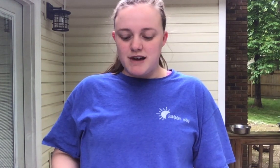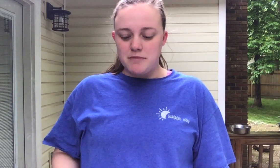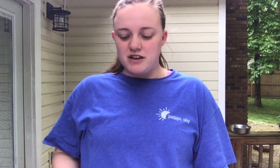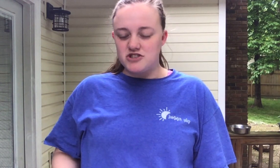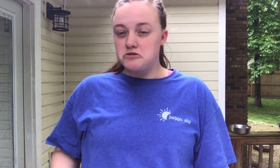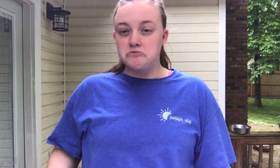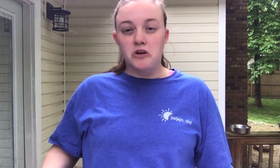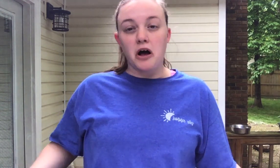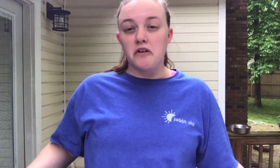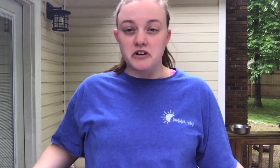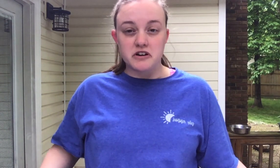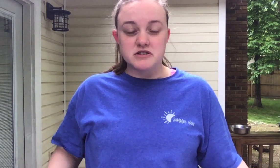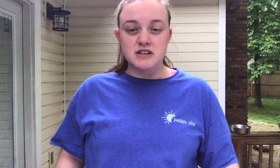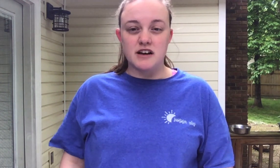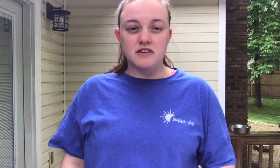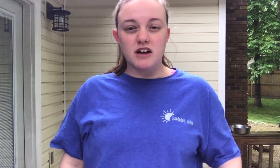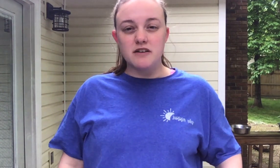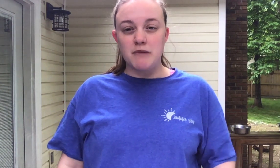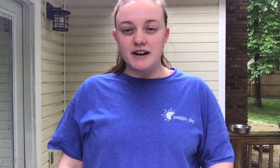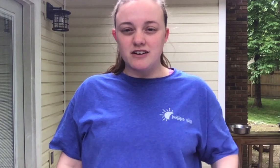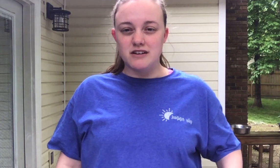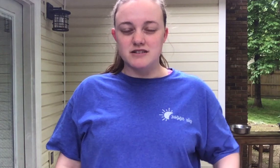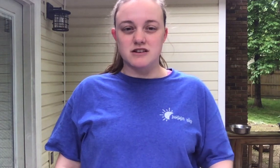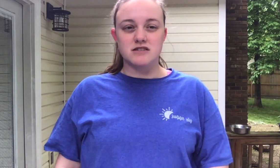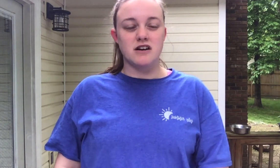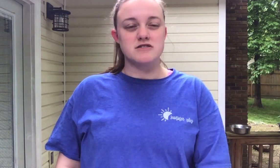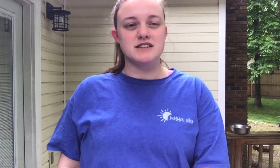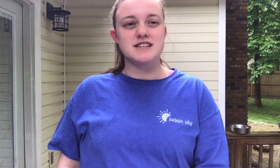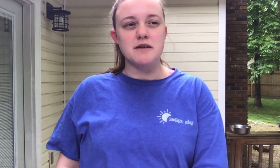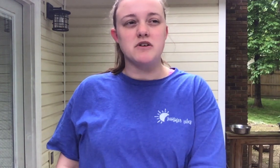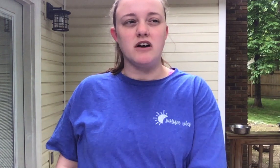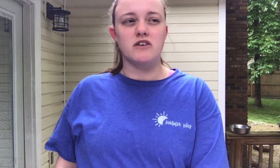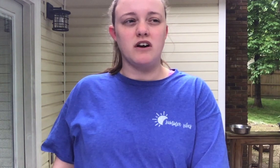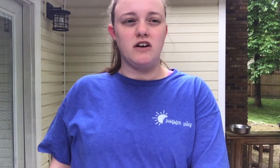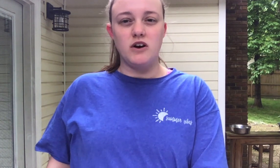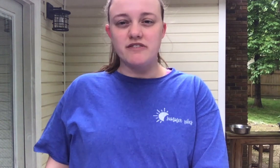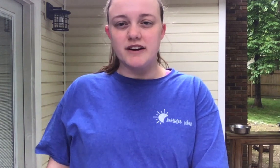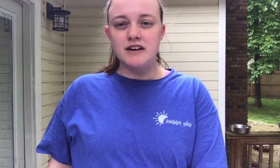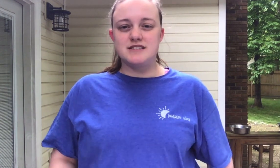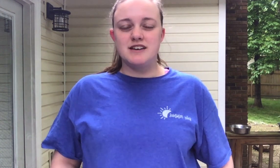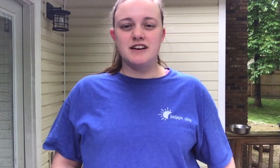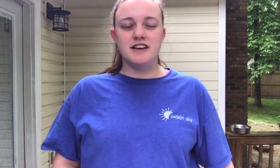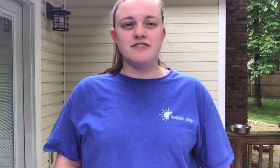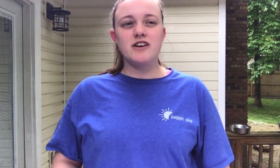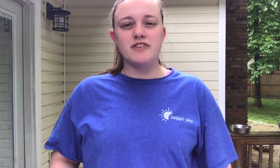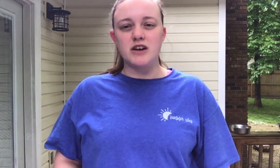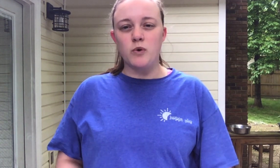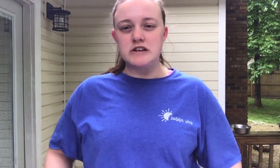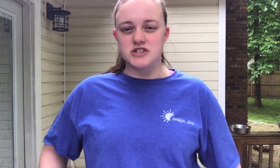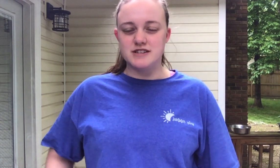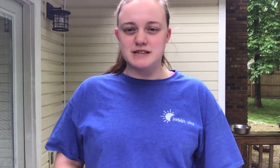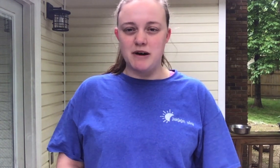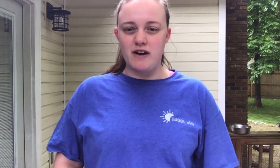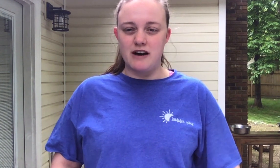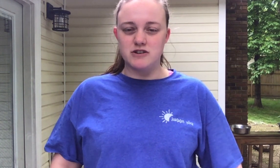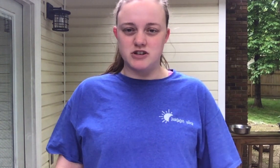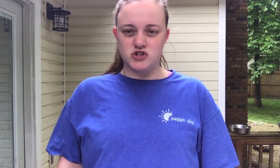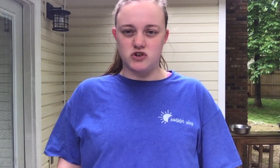maybe just colors. And a lot of my dogs are the same color all over. If you have any questions about how to